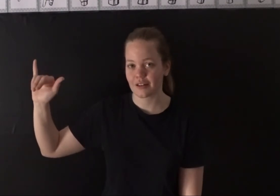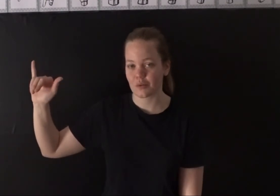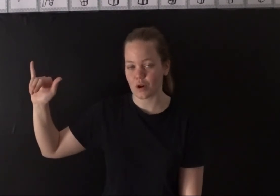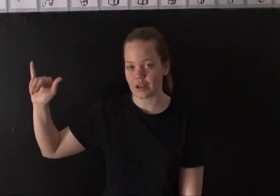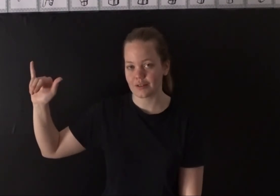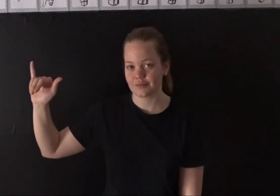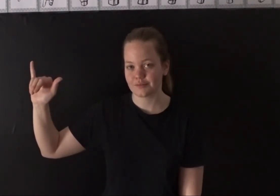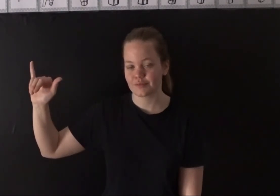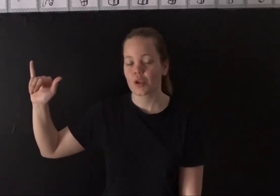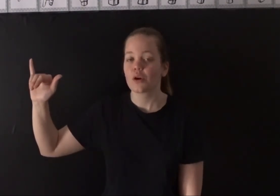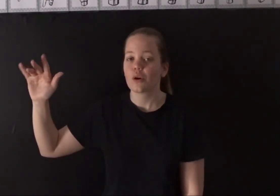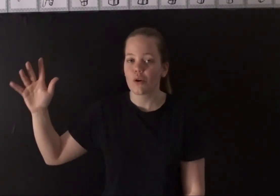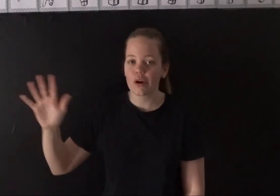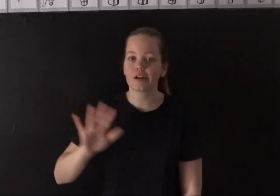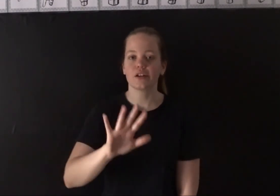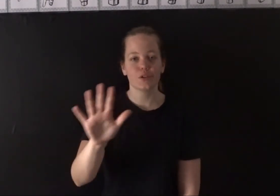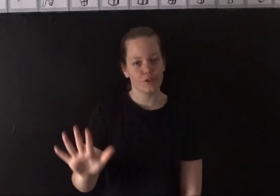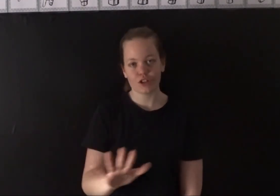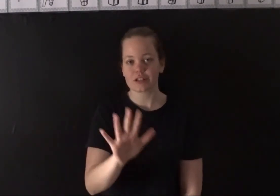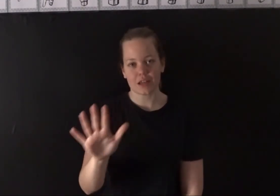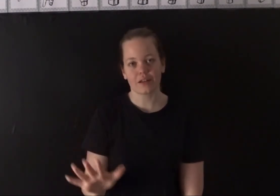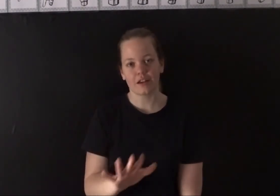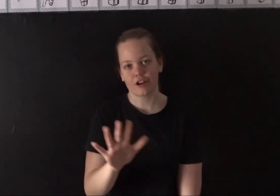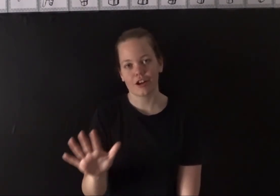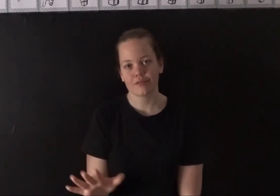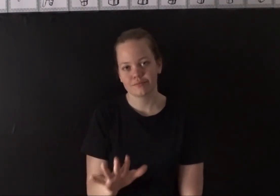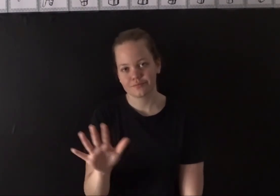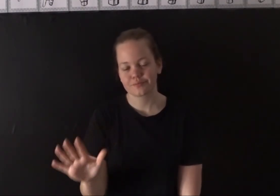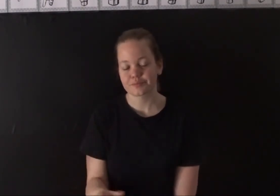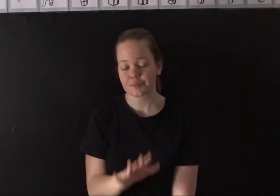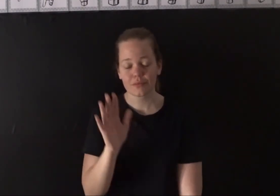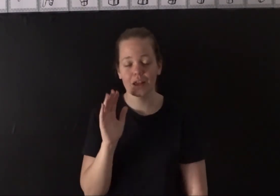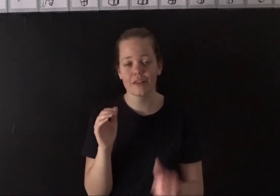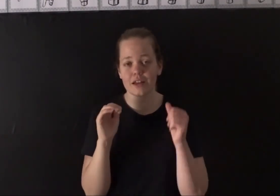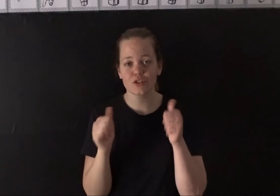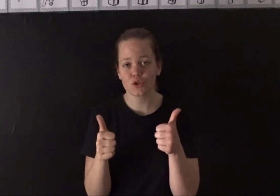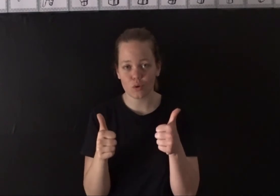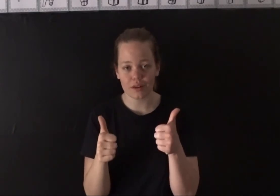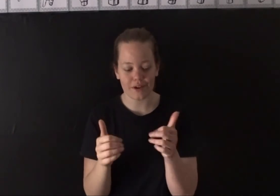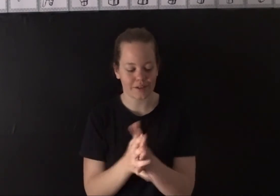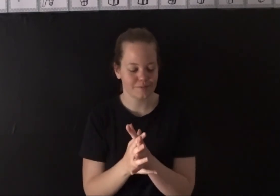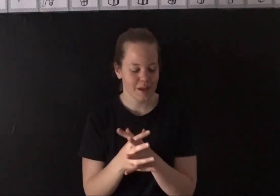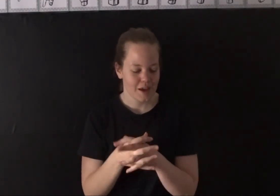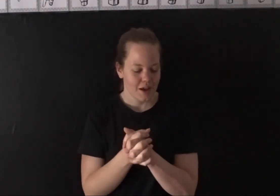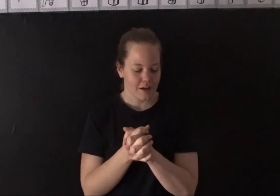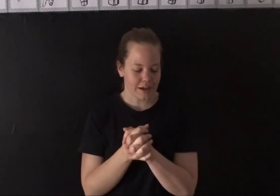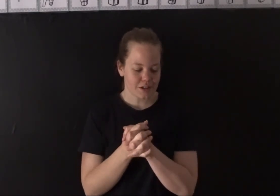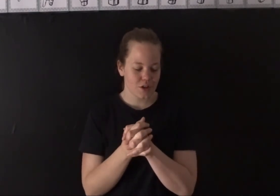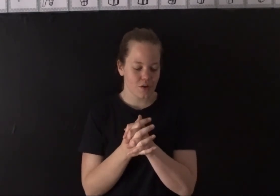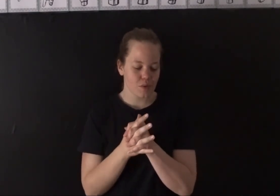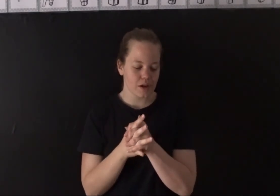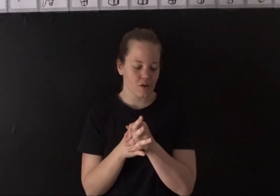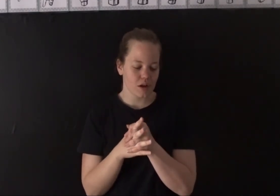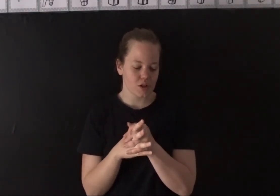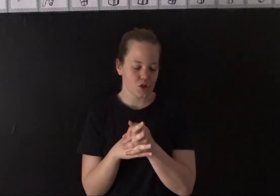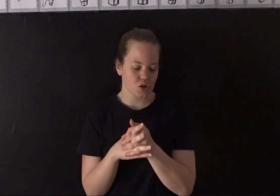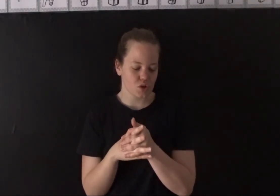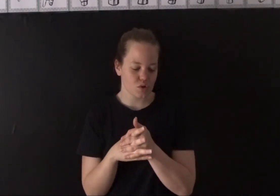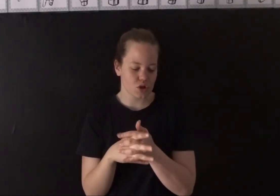T-E-R-R-I-T-O-R-Y. Or you could just sign area. And that is totally fine. Alright, so we are going to